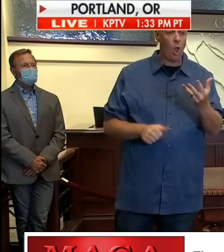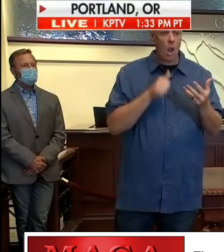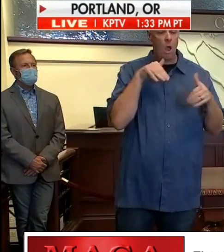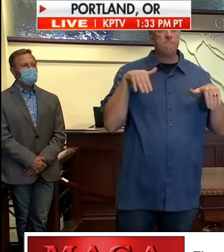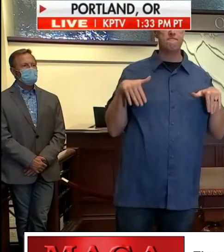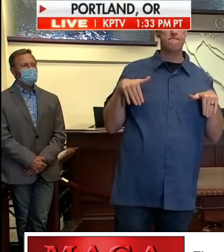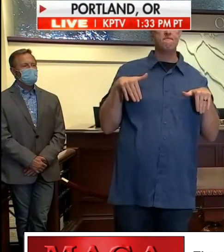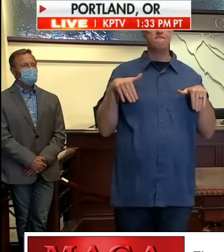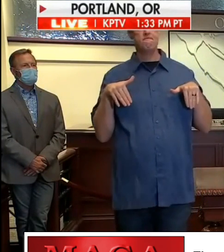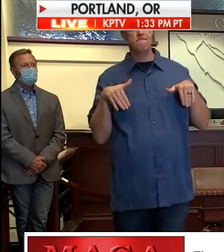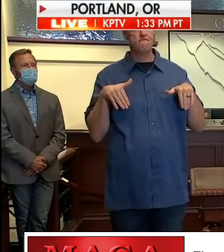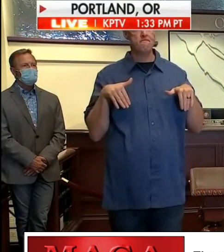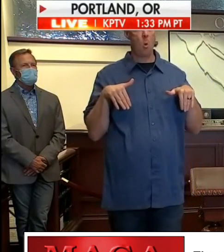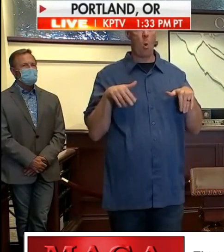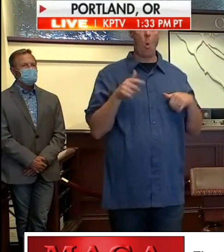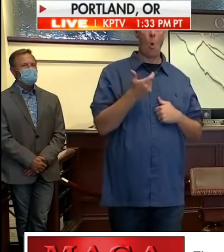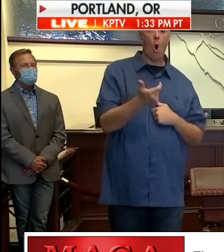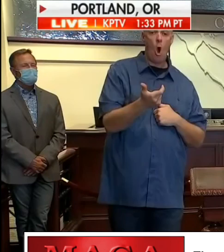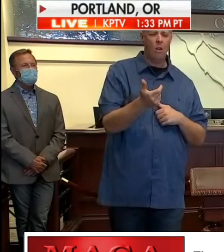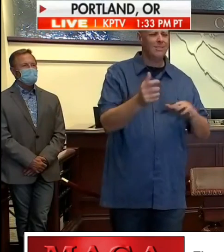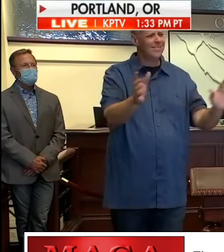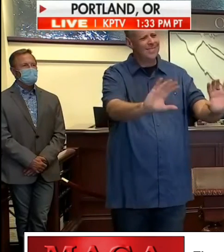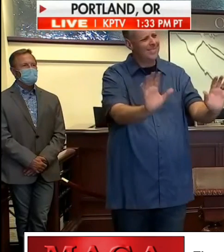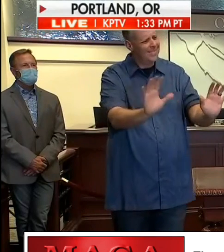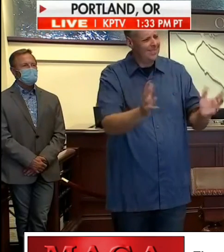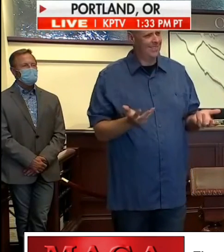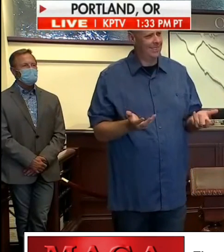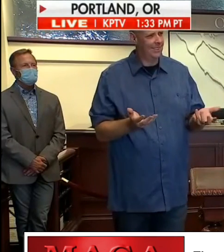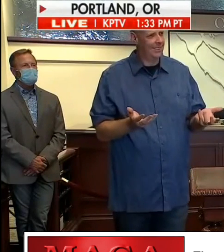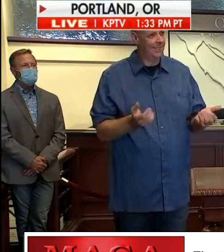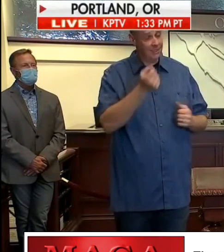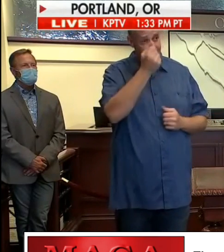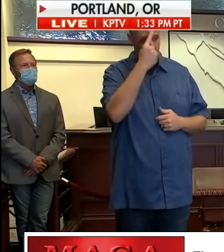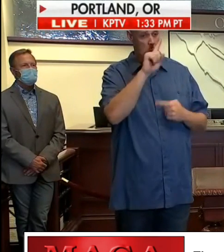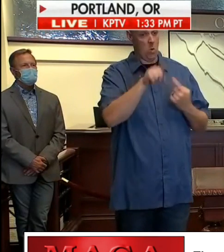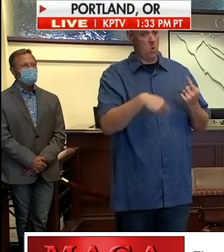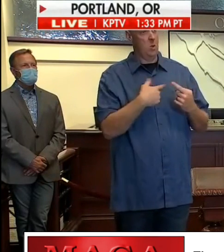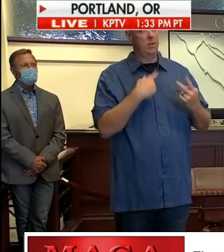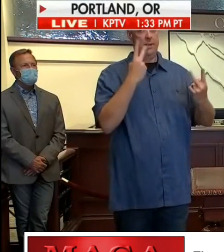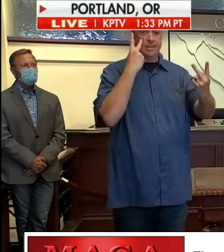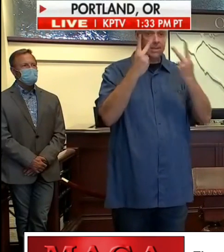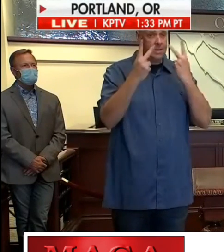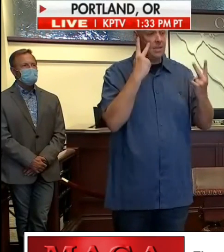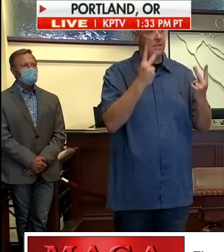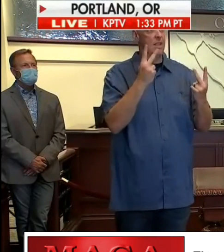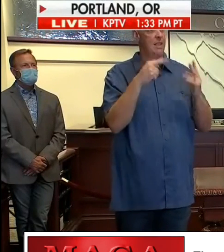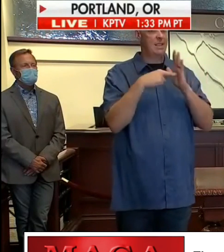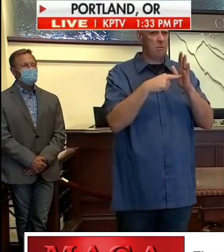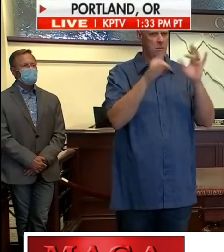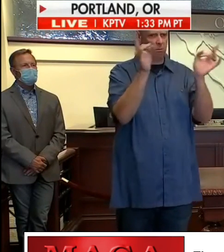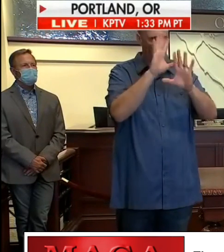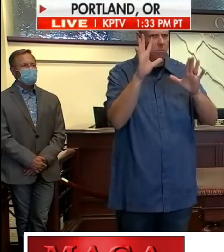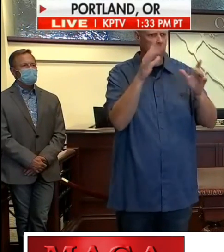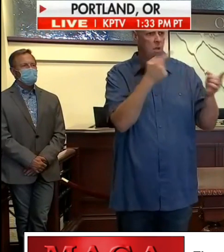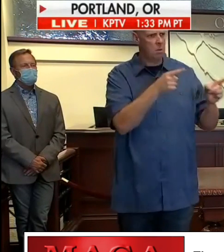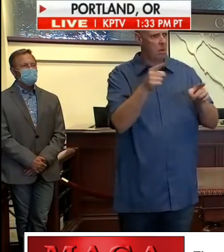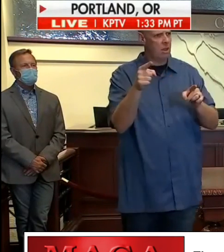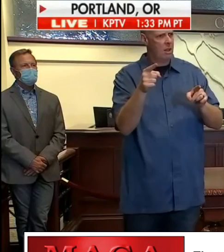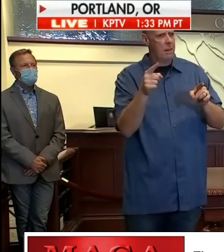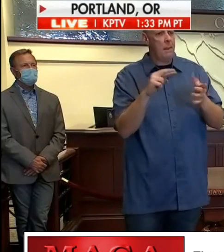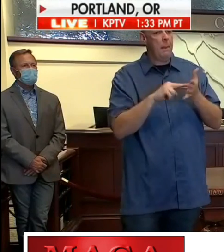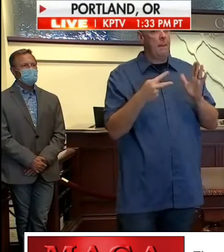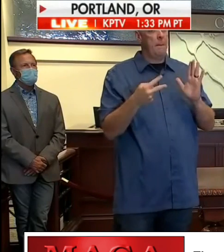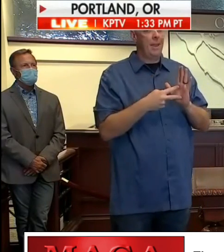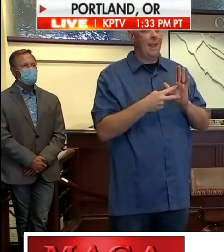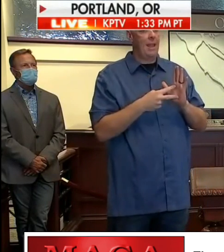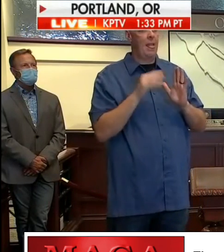just be passive, because ultimately when we see examples of violence, that undermines